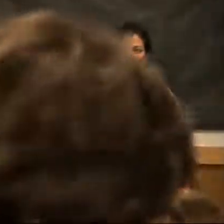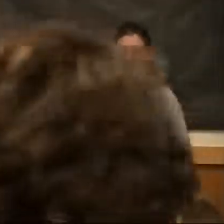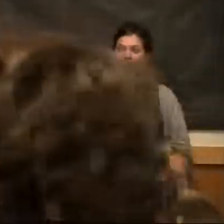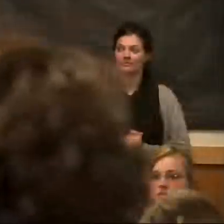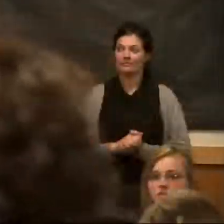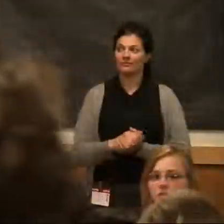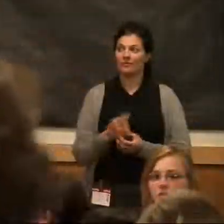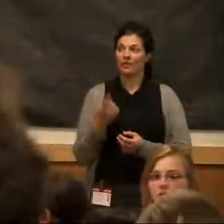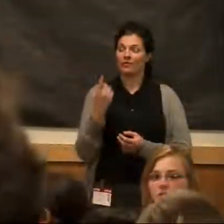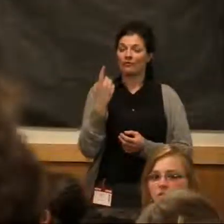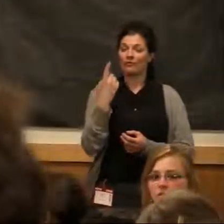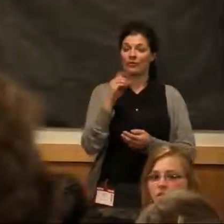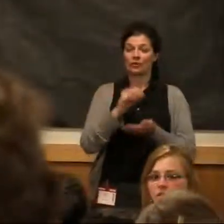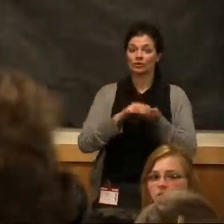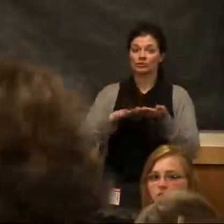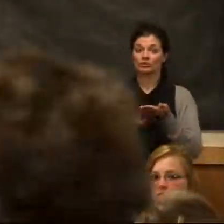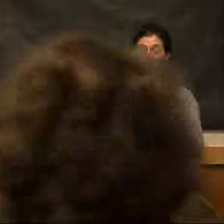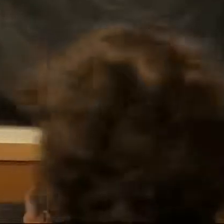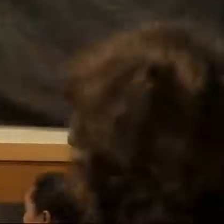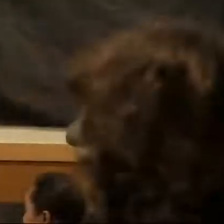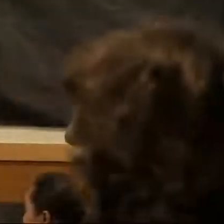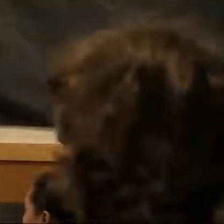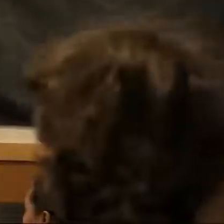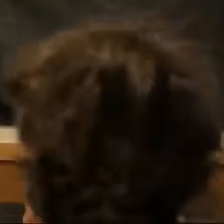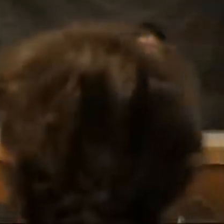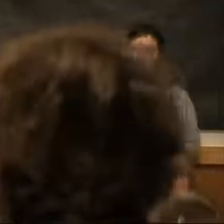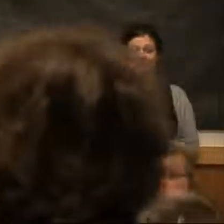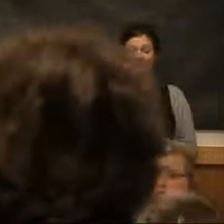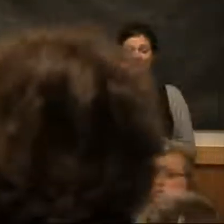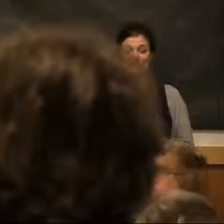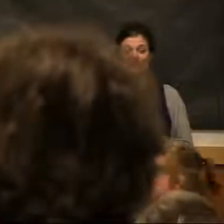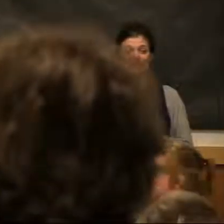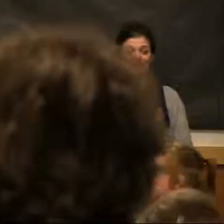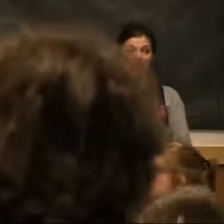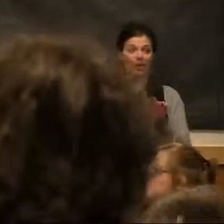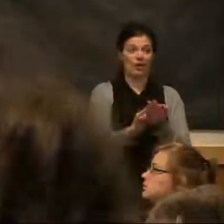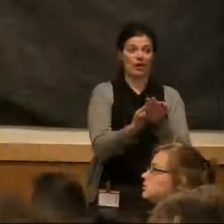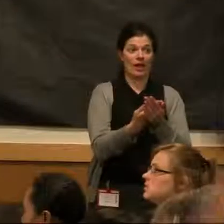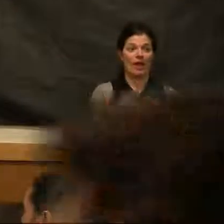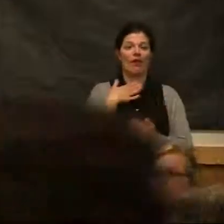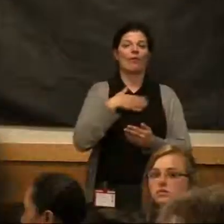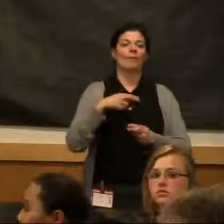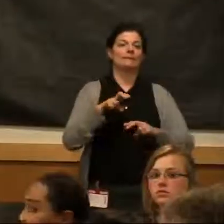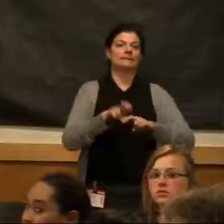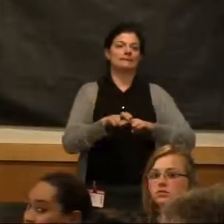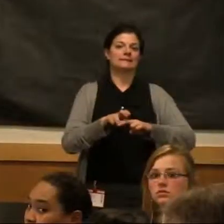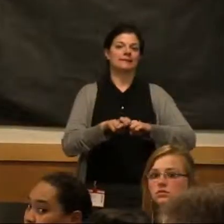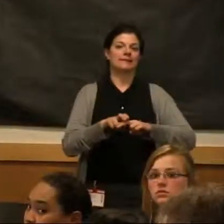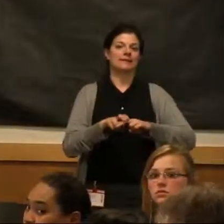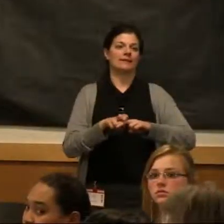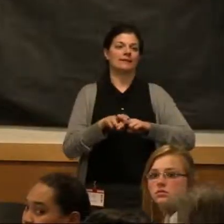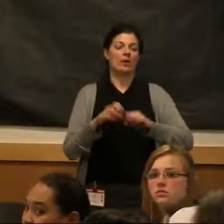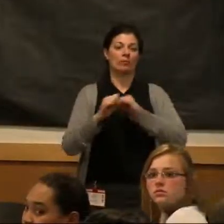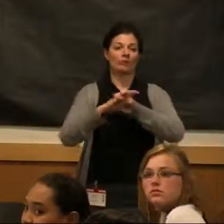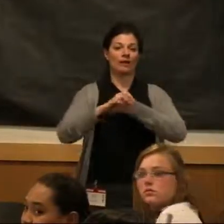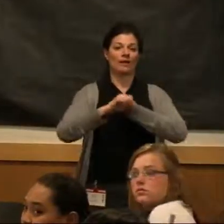late. And for the students that just arrived, if you could have a seat. We are broadcasting this out